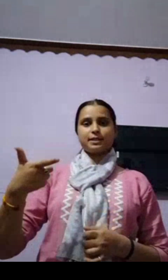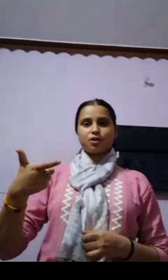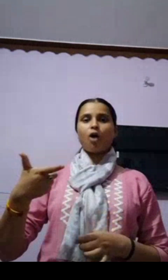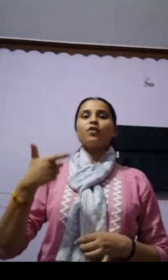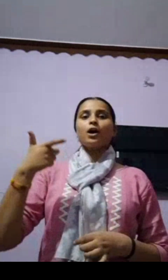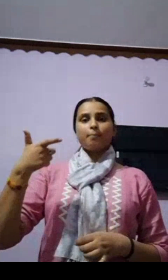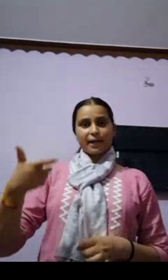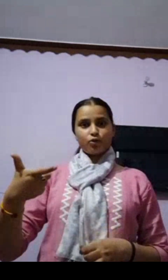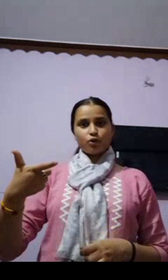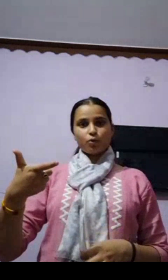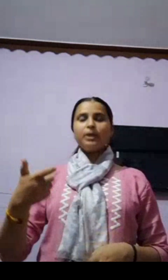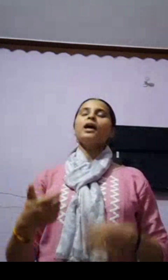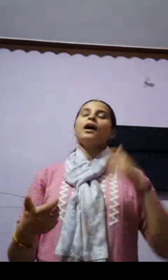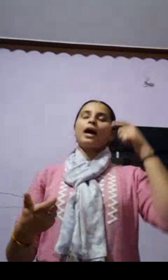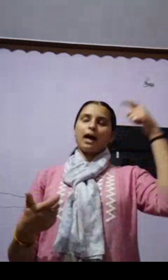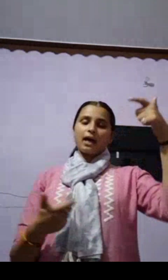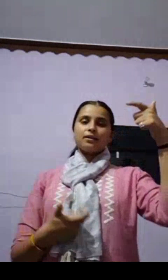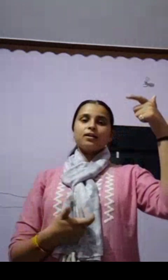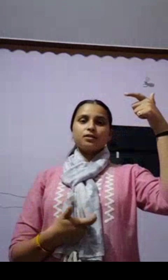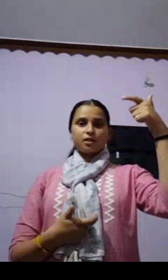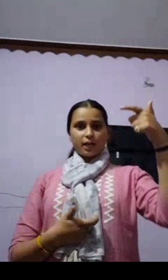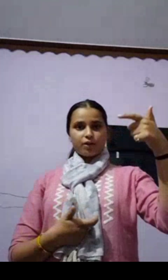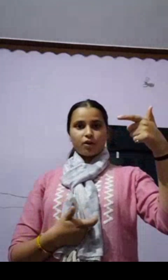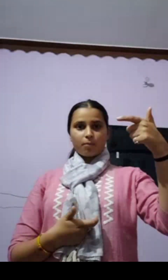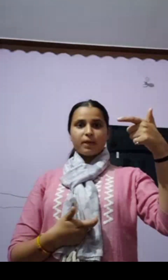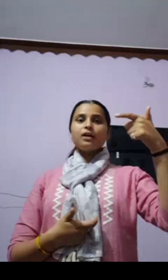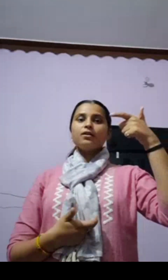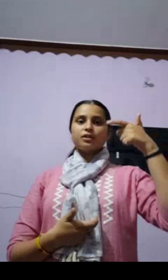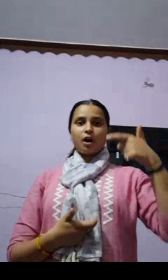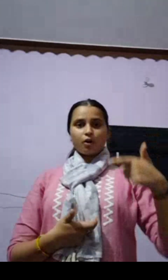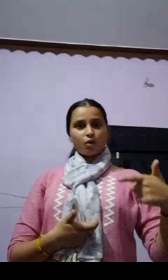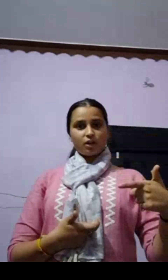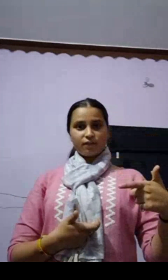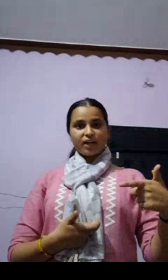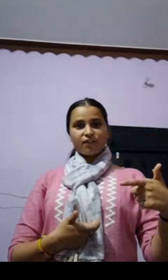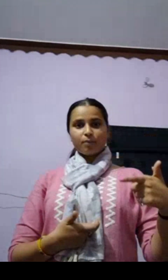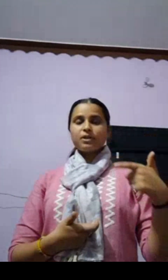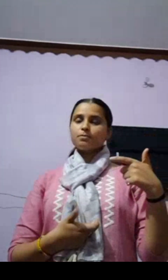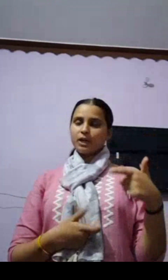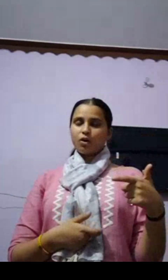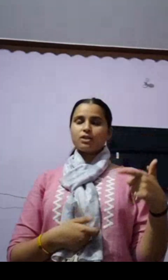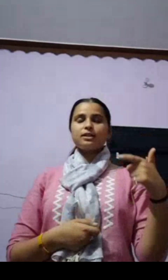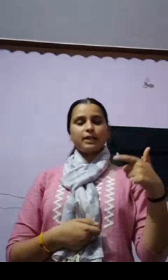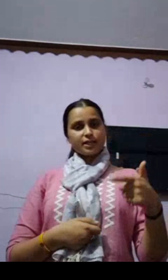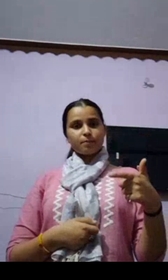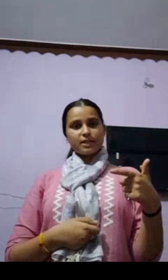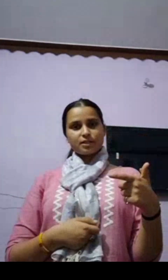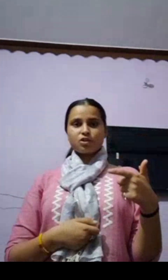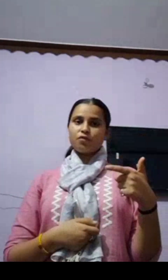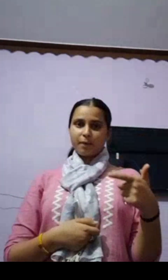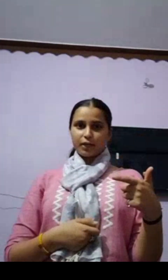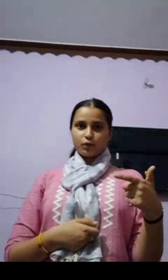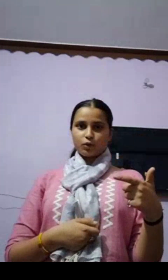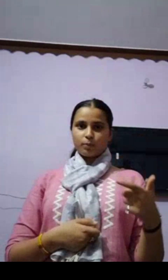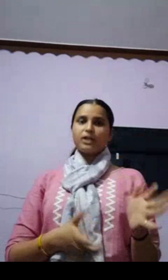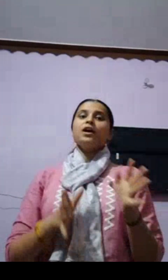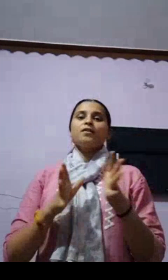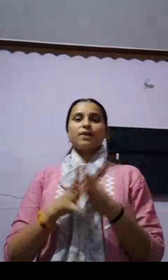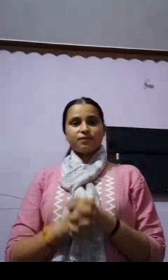of myoglobin, and the anaerobic are called white fibers because the less presence of myoglobin. When we